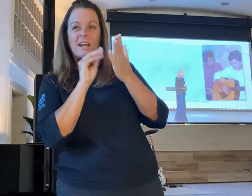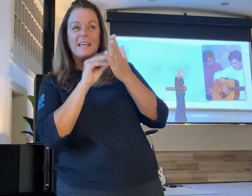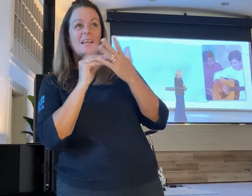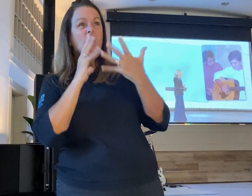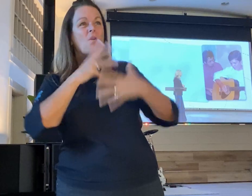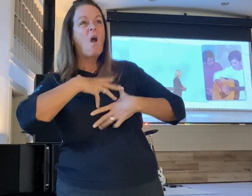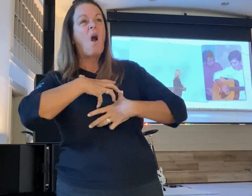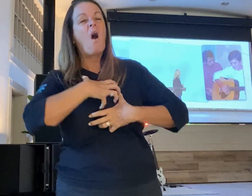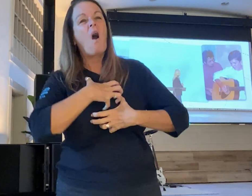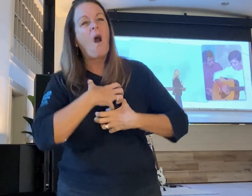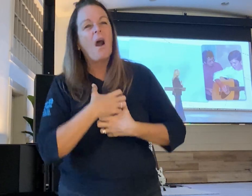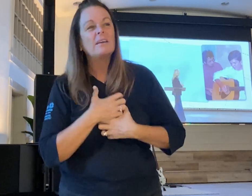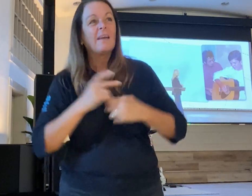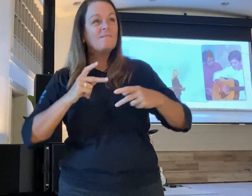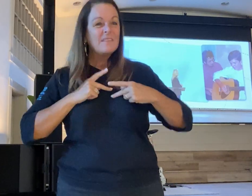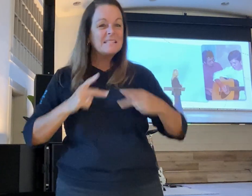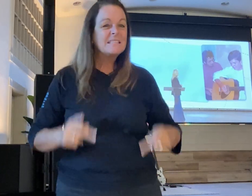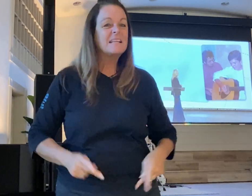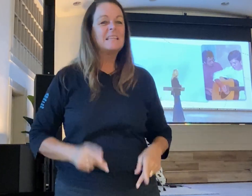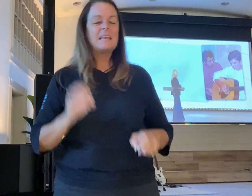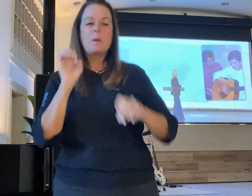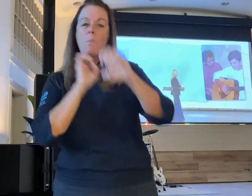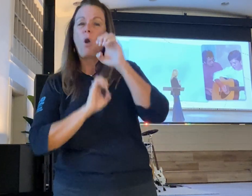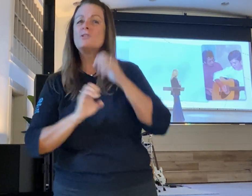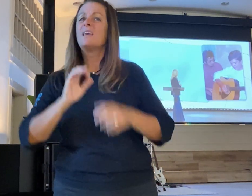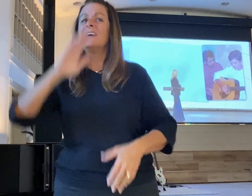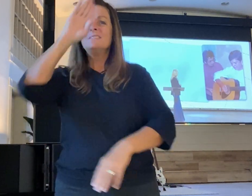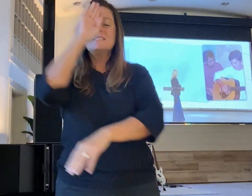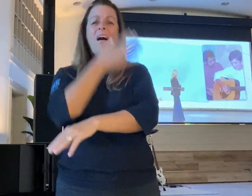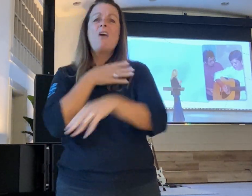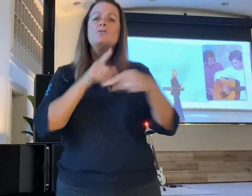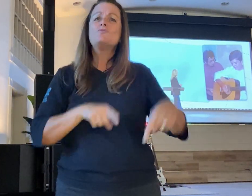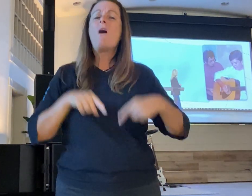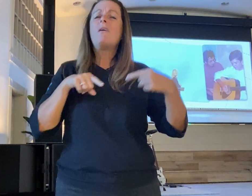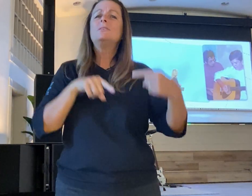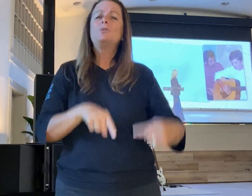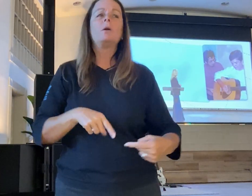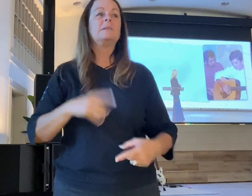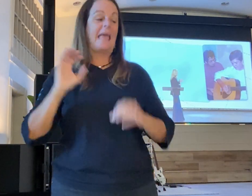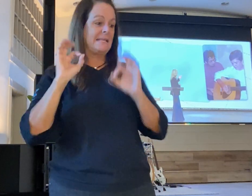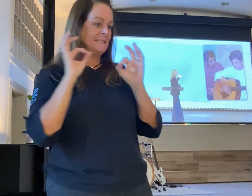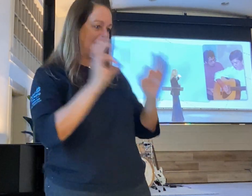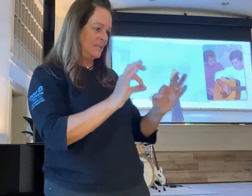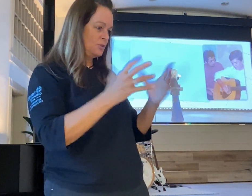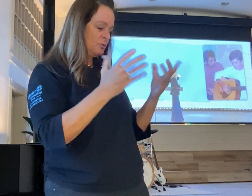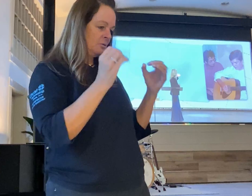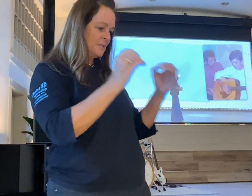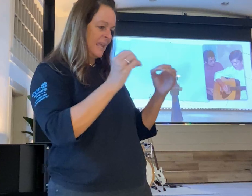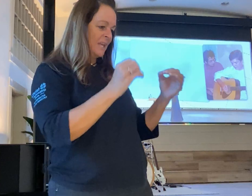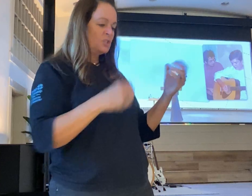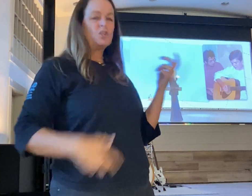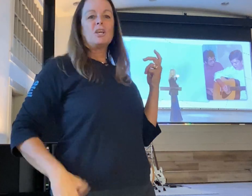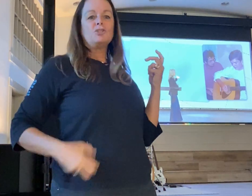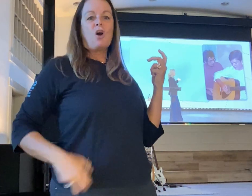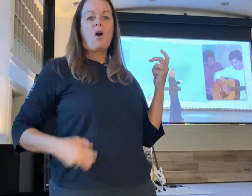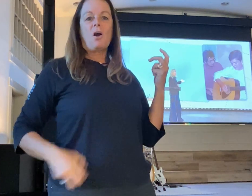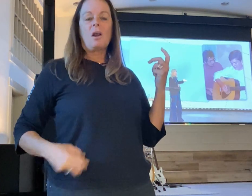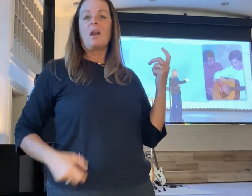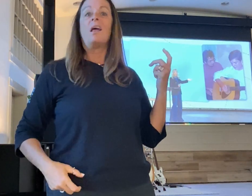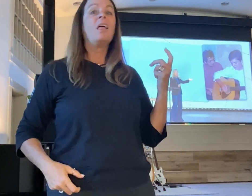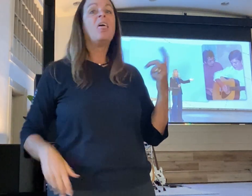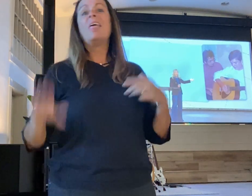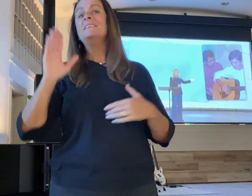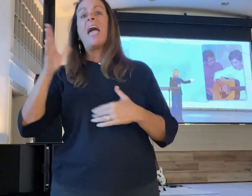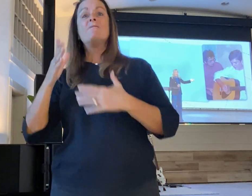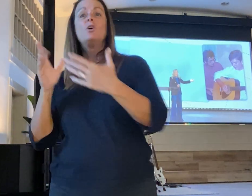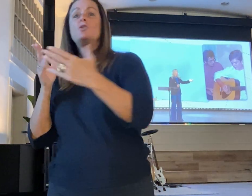such a dark place, physically and emotionally, and Danny, was teaching him how to play guitar, and this is before Jefferson had ever stepped on a